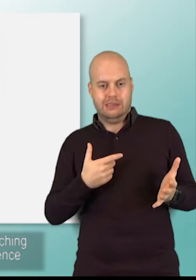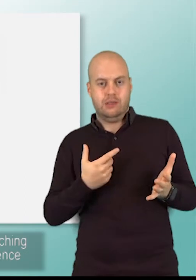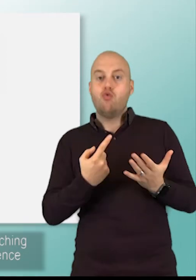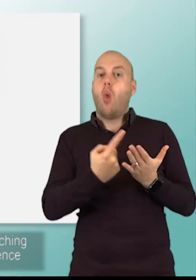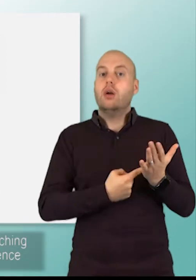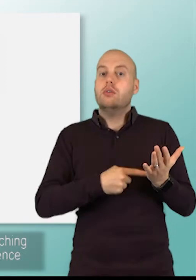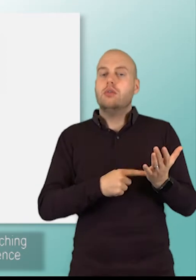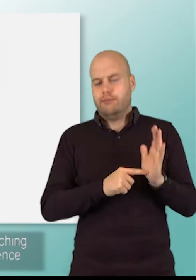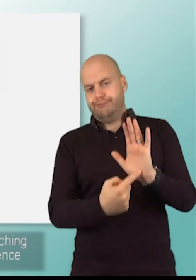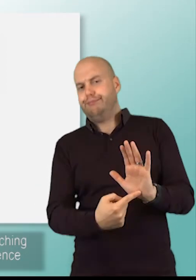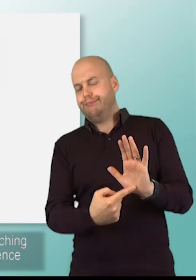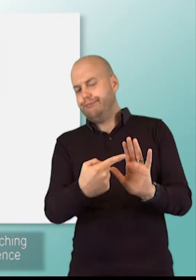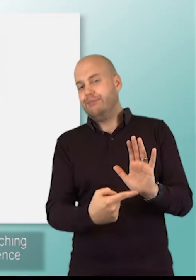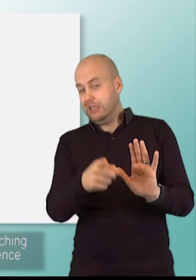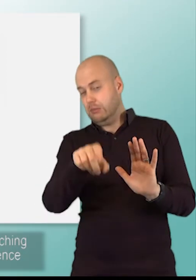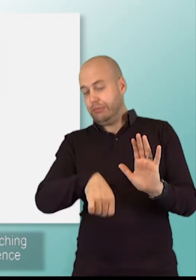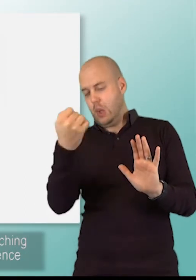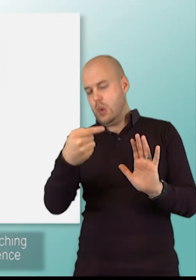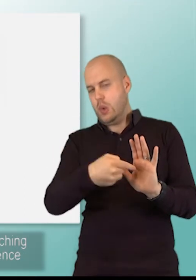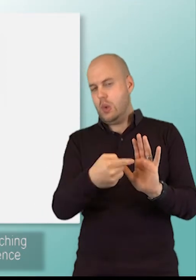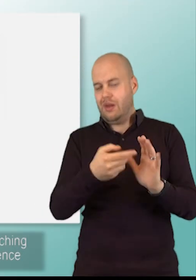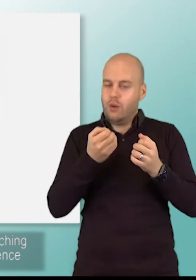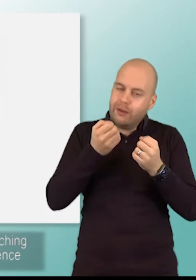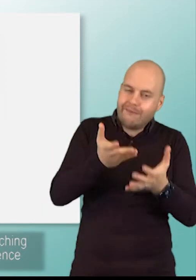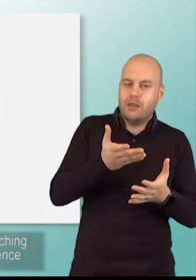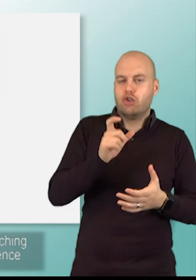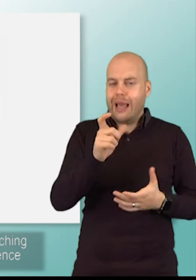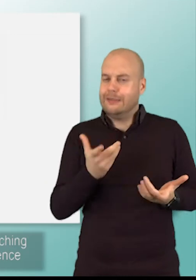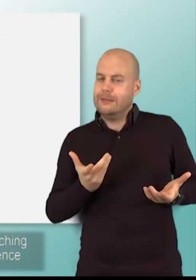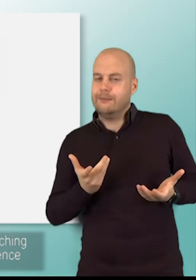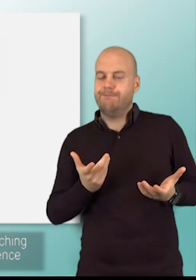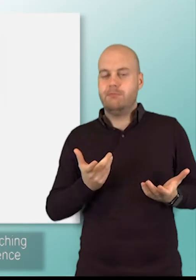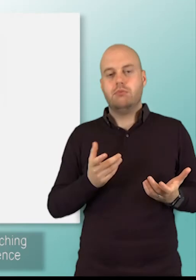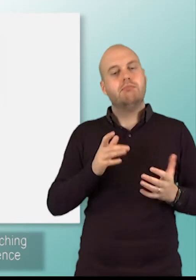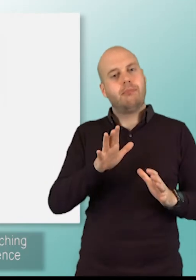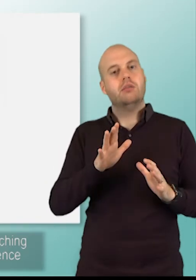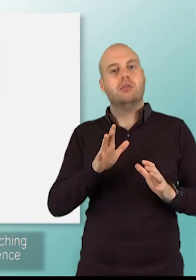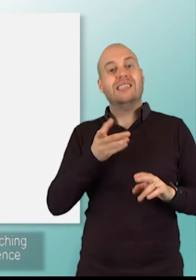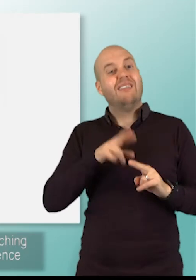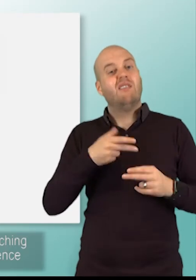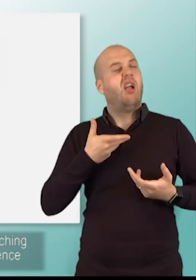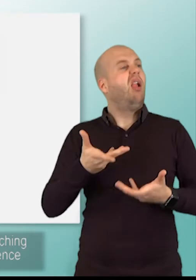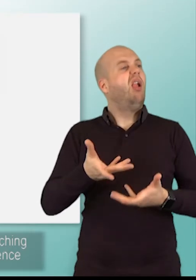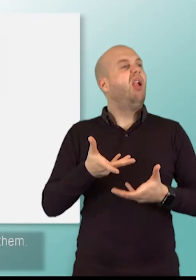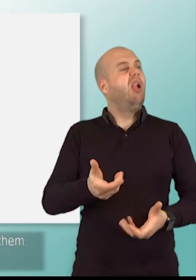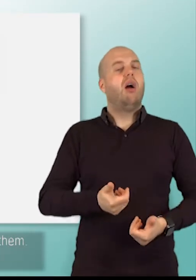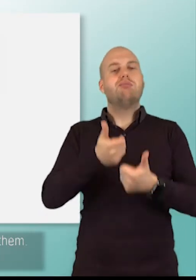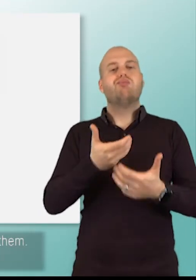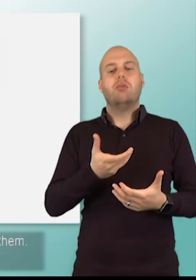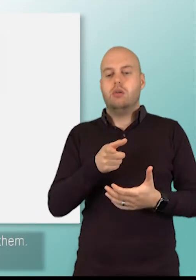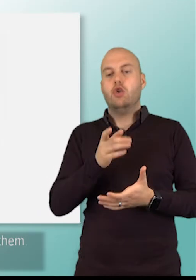up for breaching them. So we do think that's a risk to trust and confidence